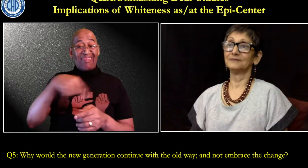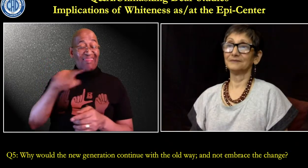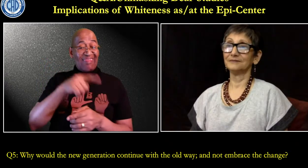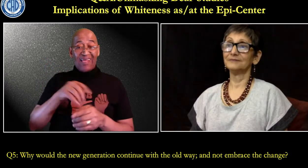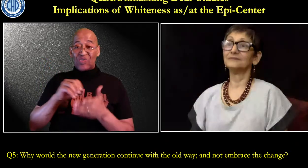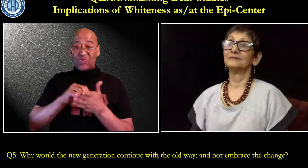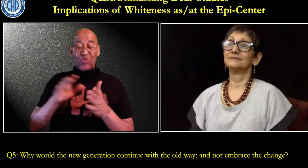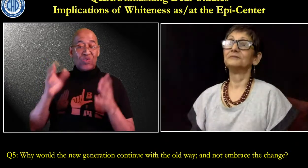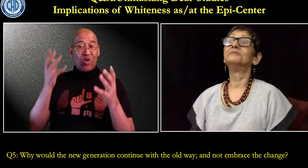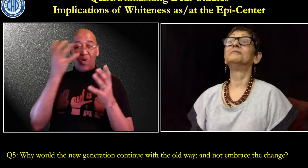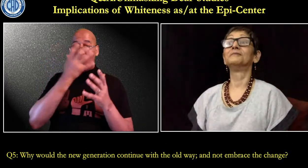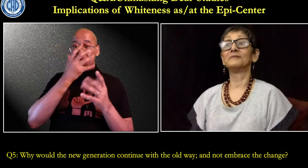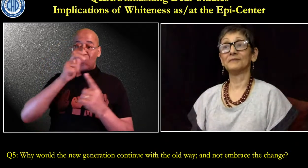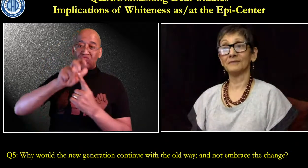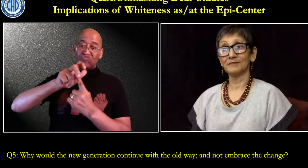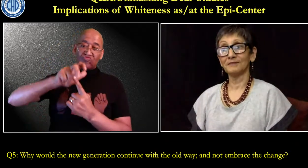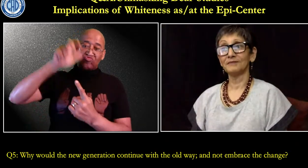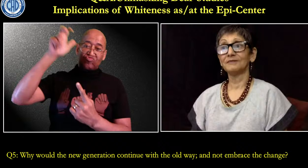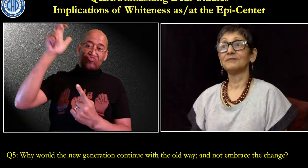white.